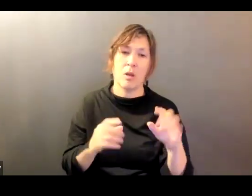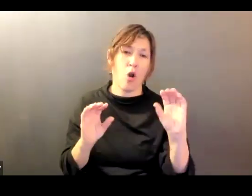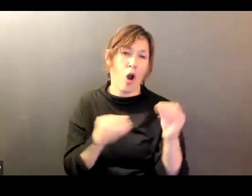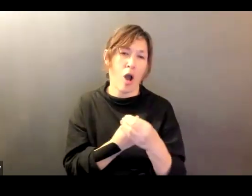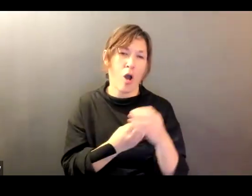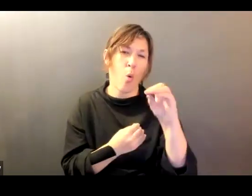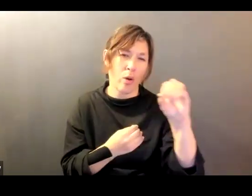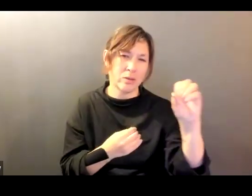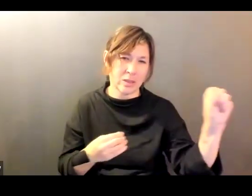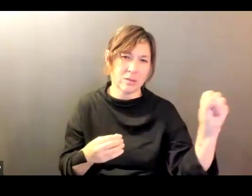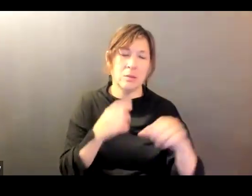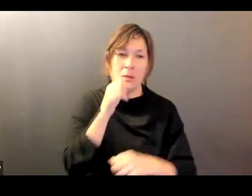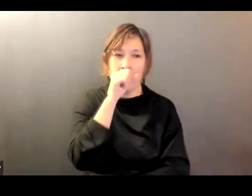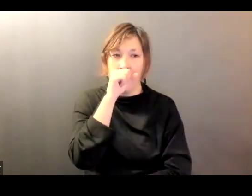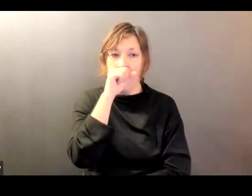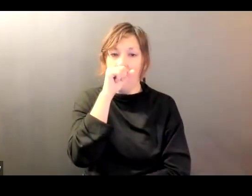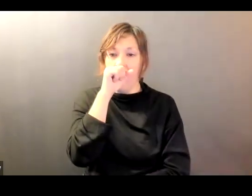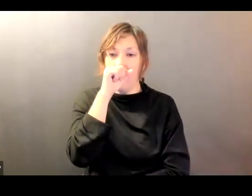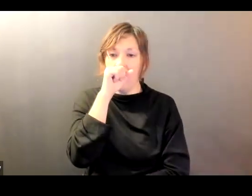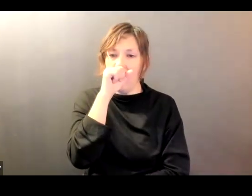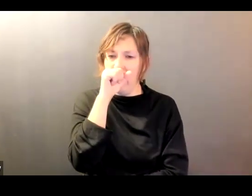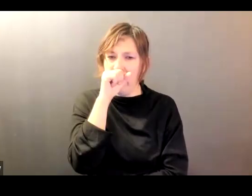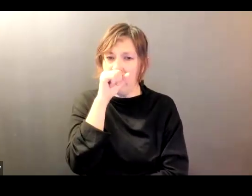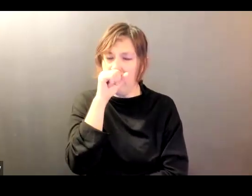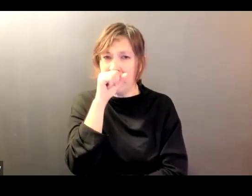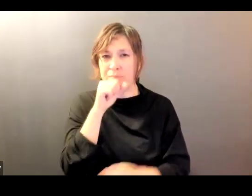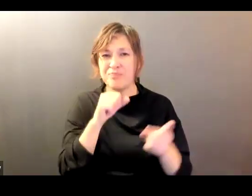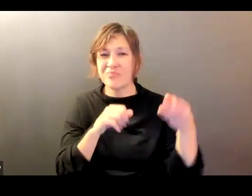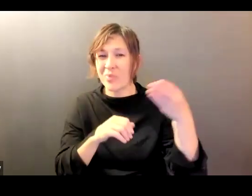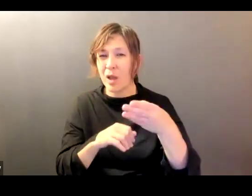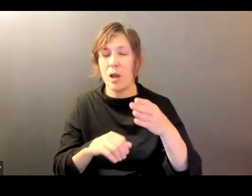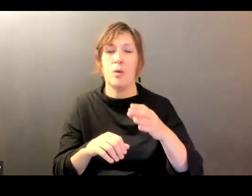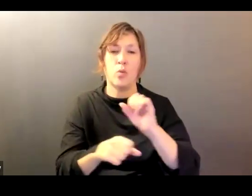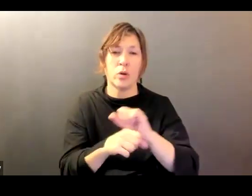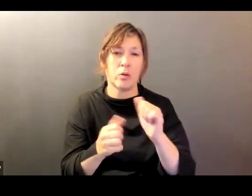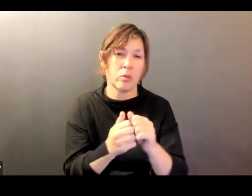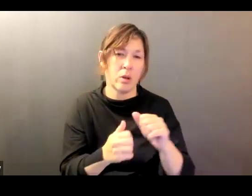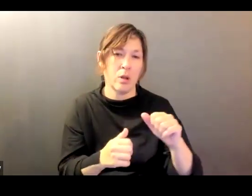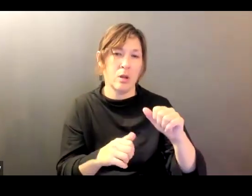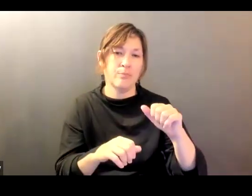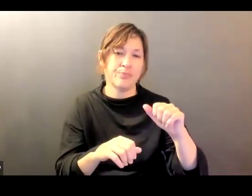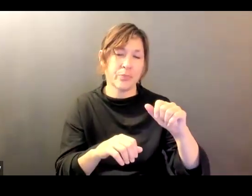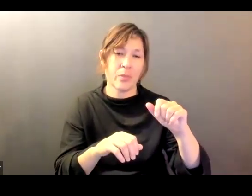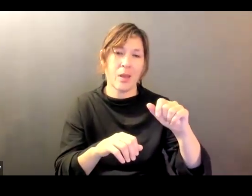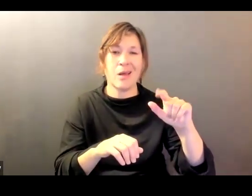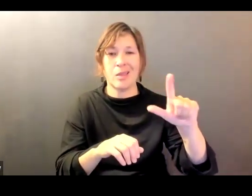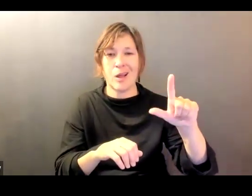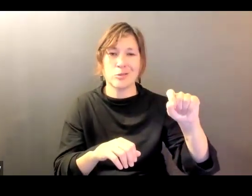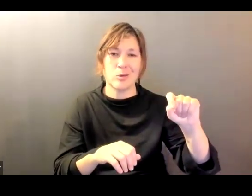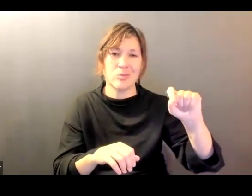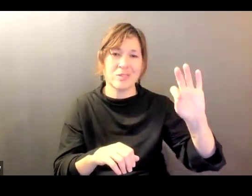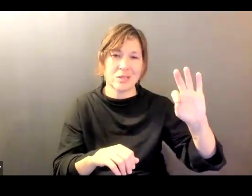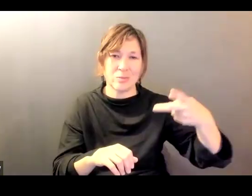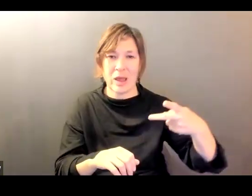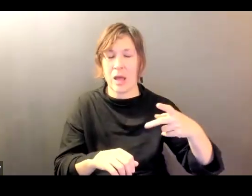Services, has been at the table with long-term facilities since the inception to talk specifically about every